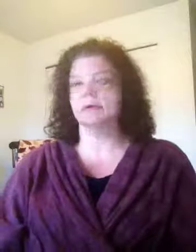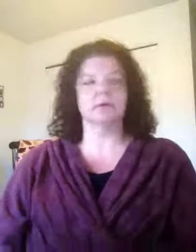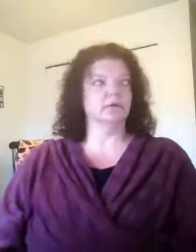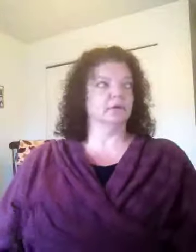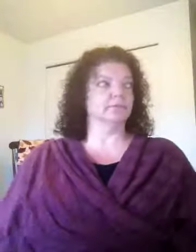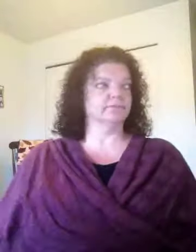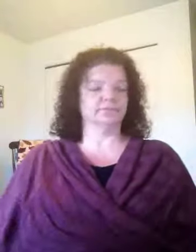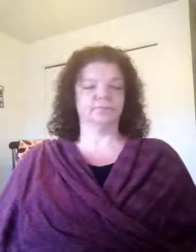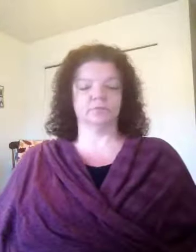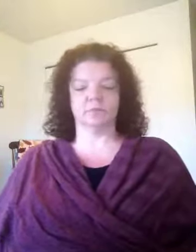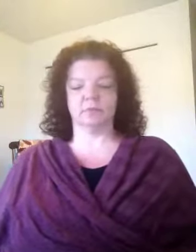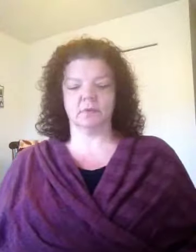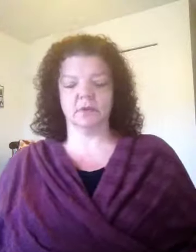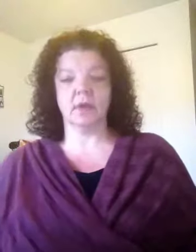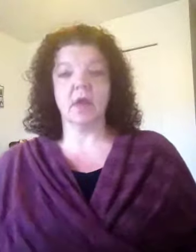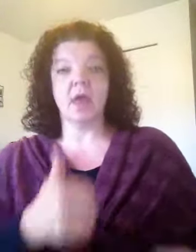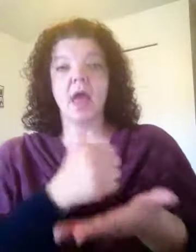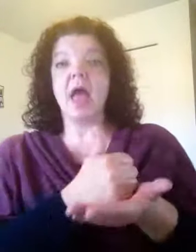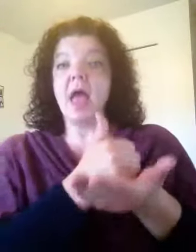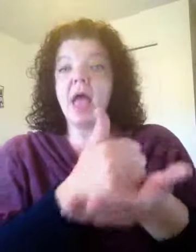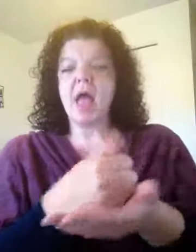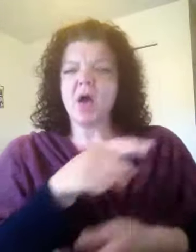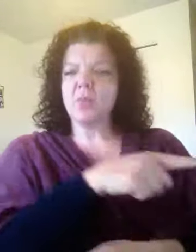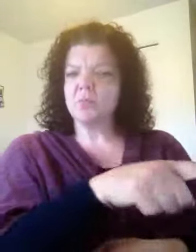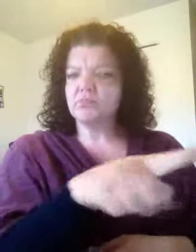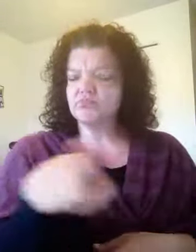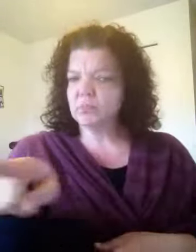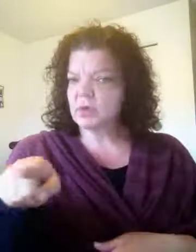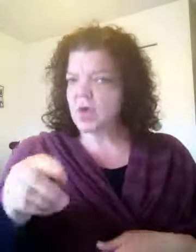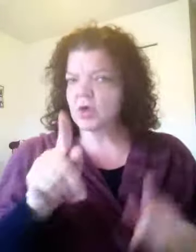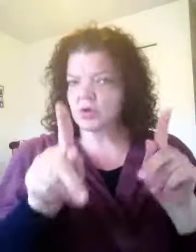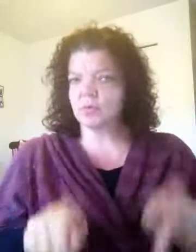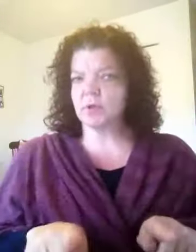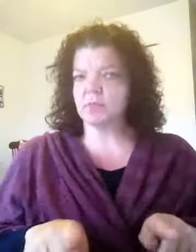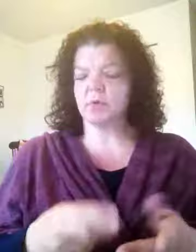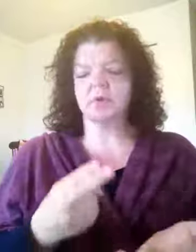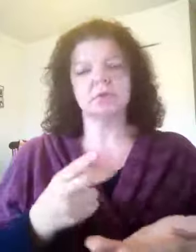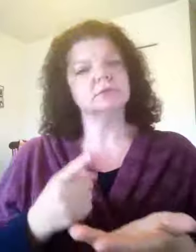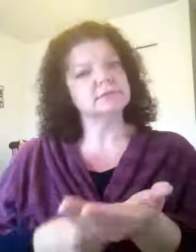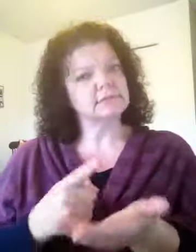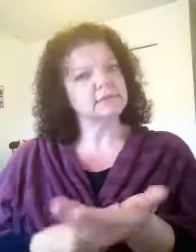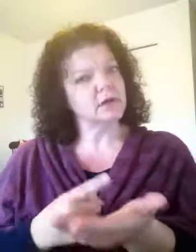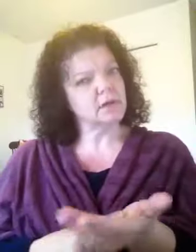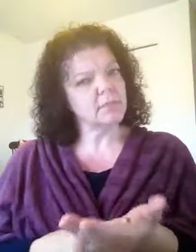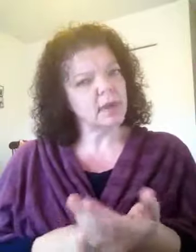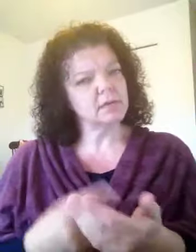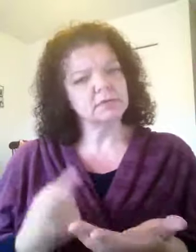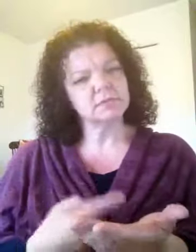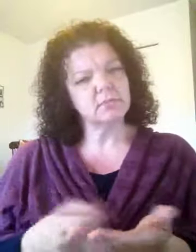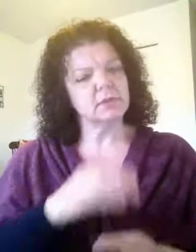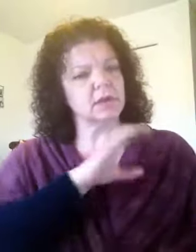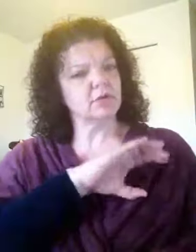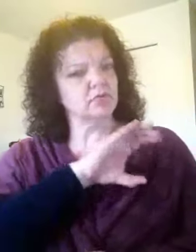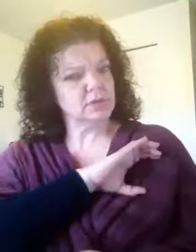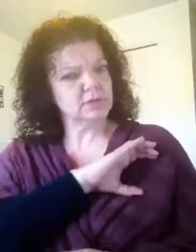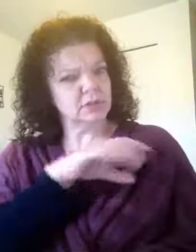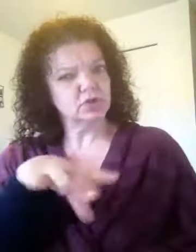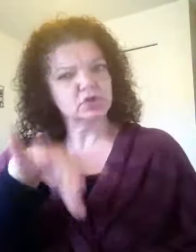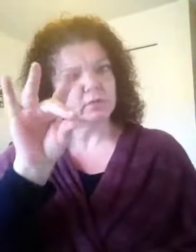Group and help the other people talk about some of the characteristics that you're finding of a good leader. What are some of the character traits or qualities that